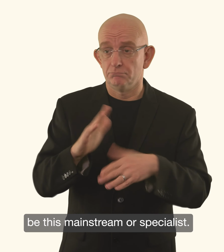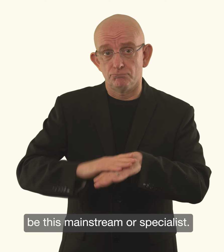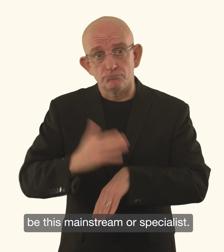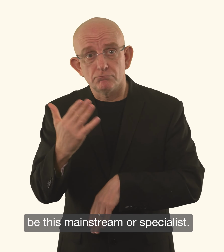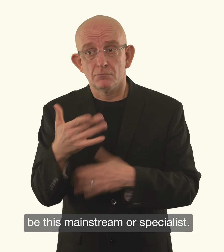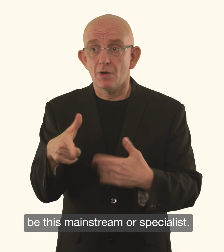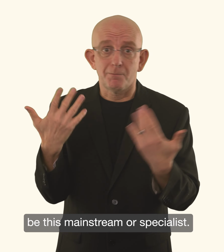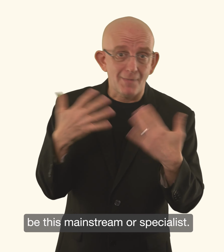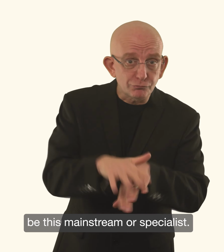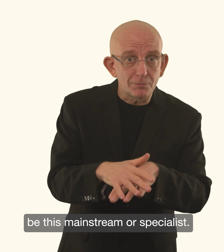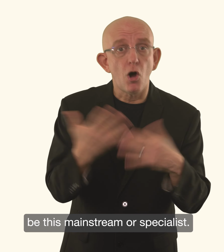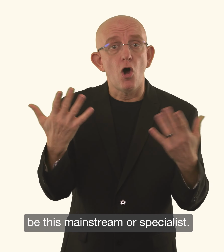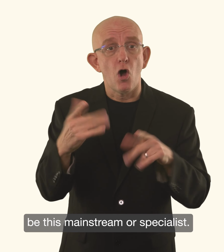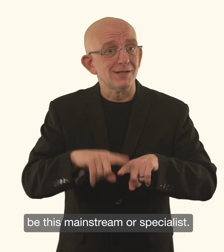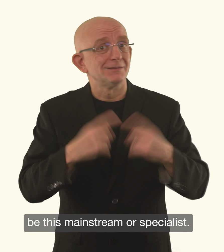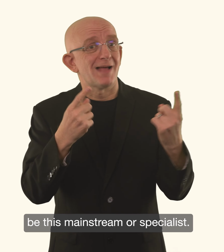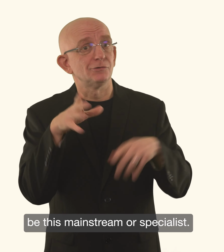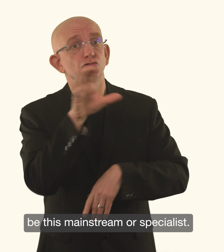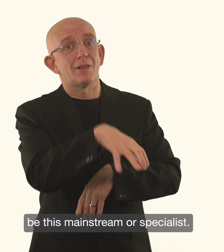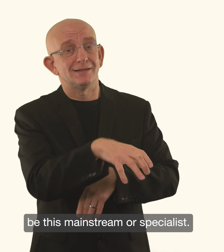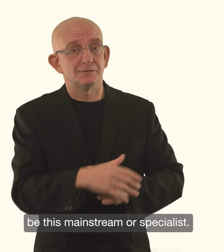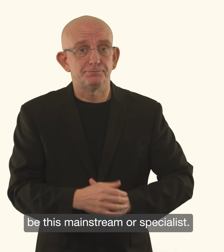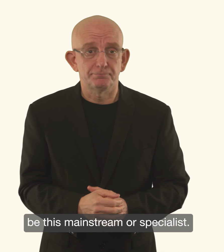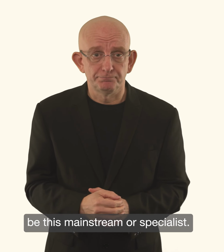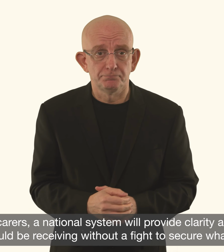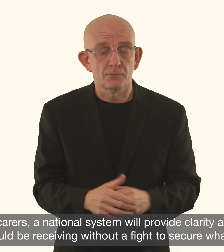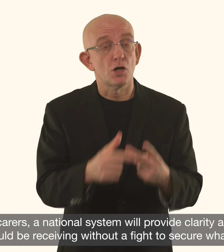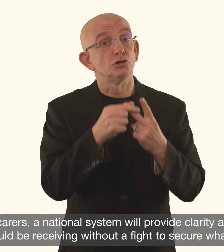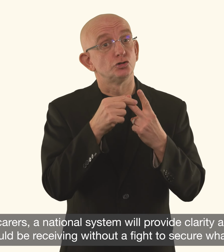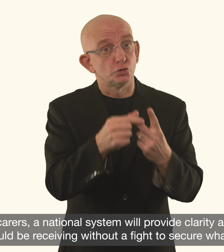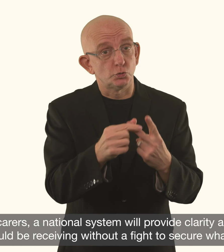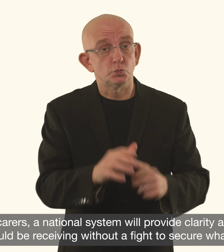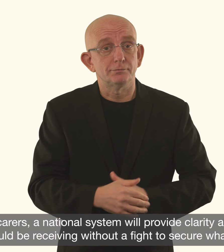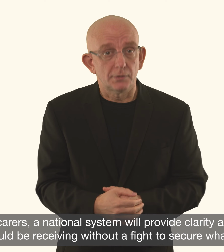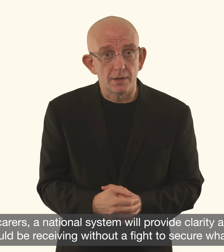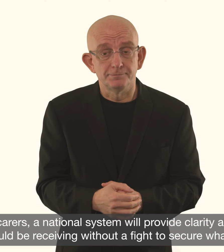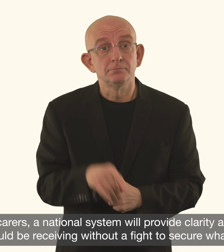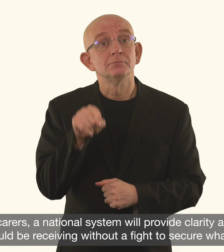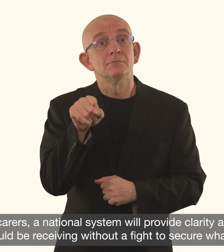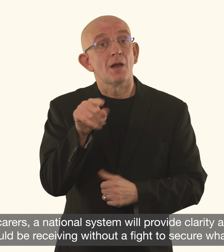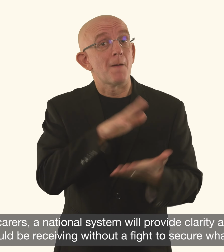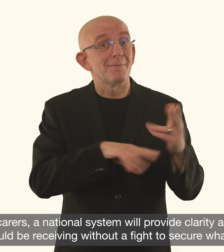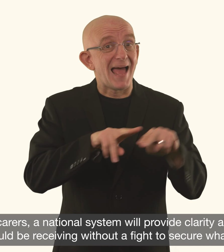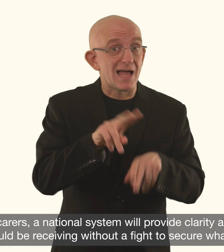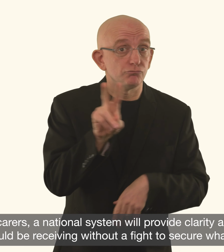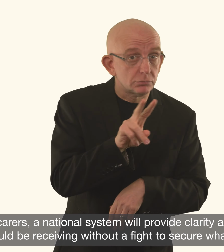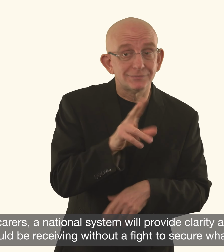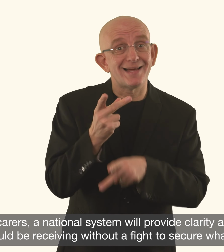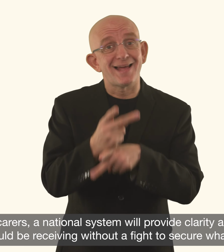Be this mainstream or specialist. Two, for parents and carers, a national